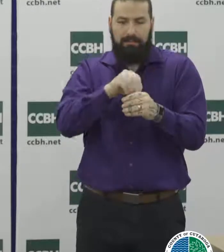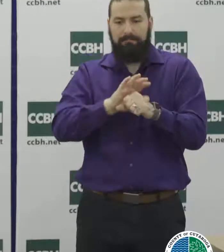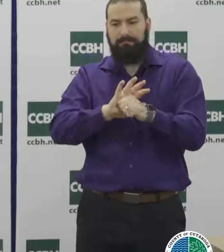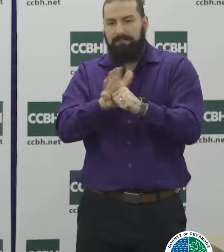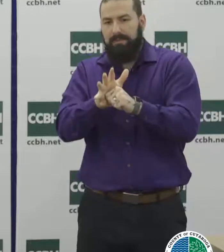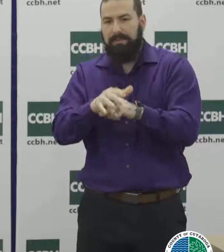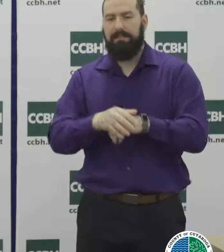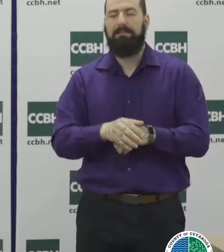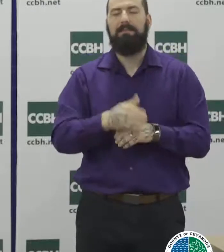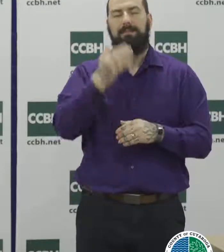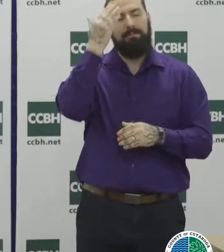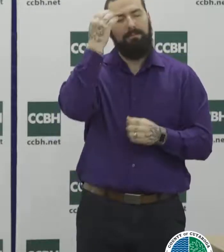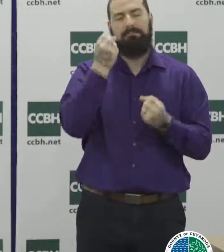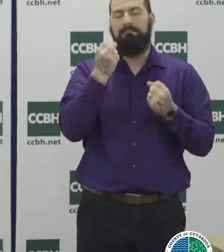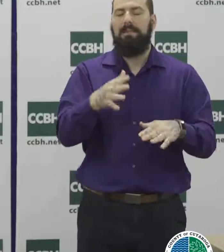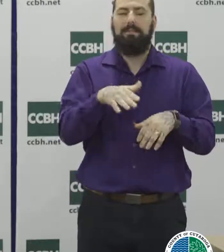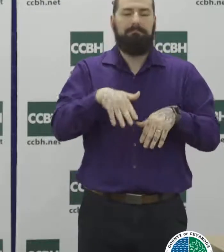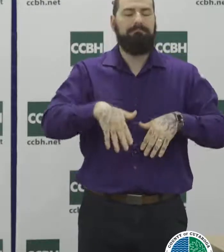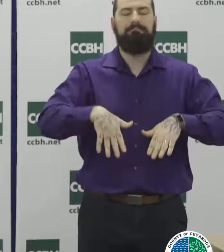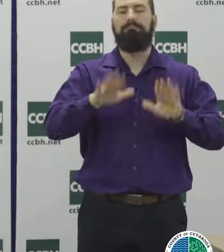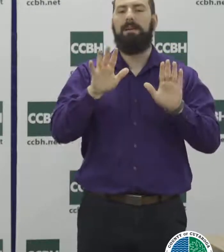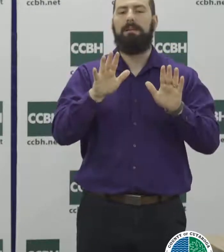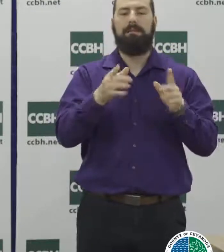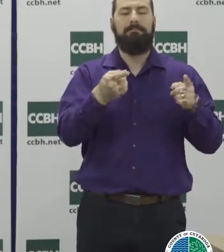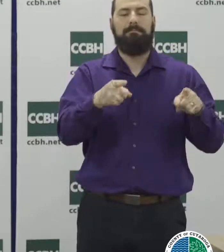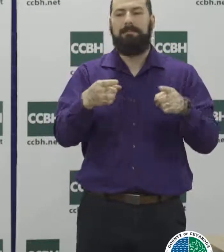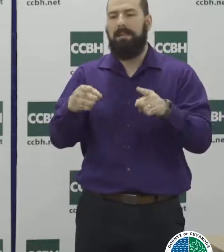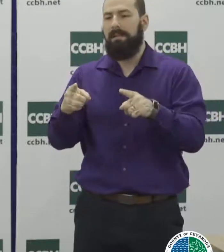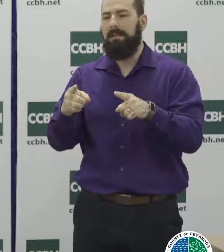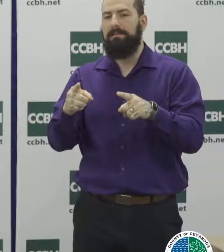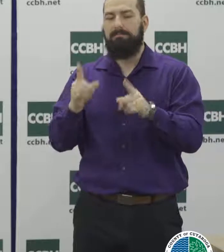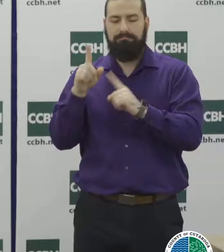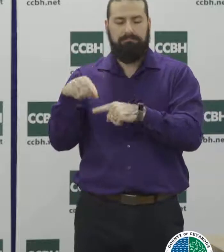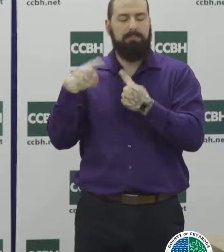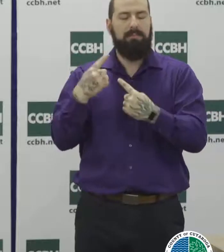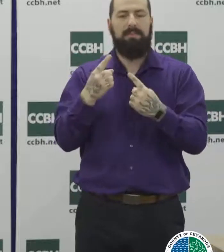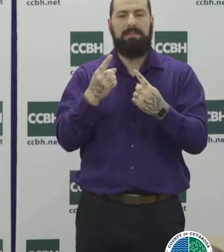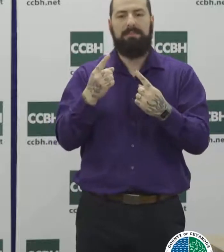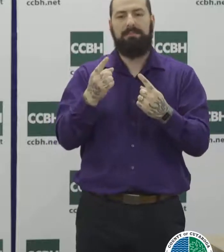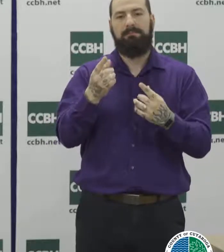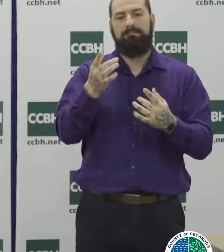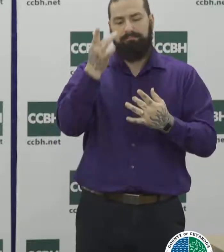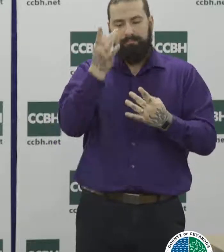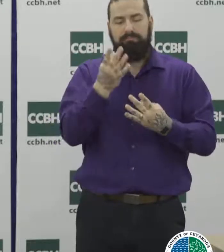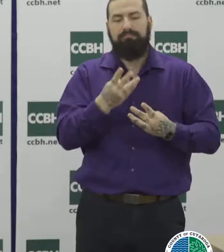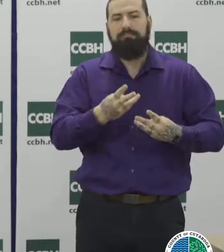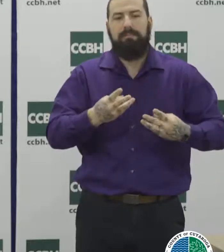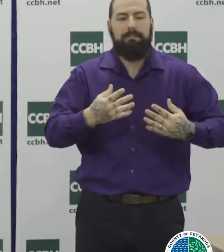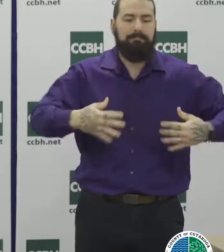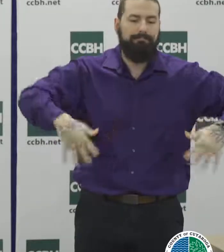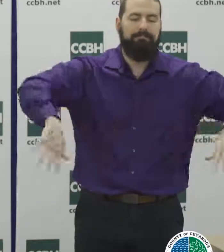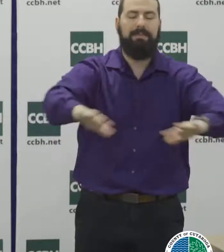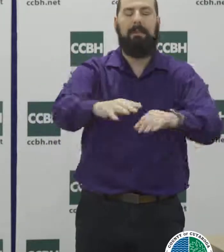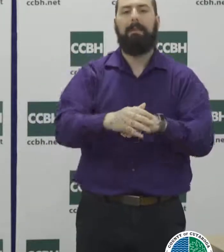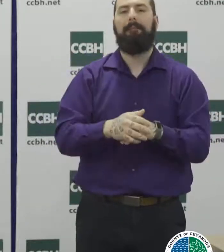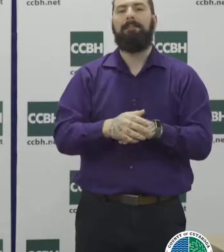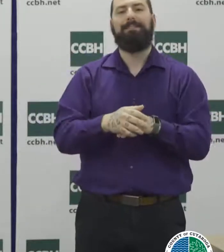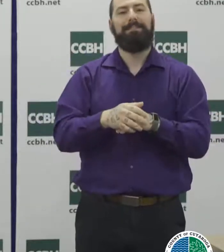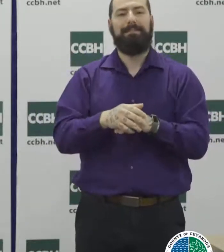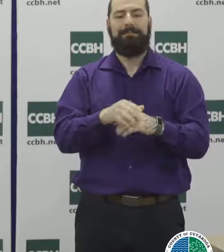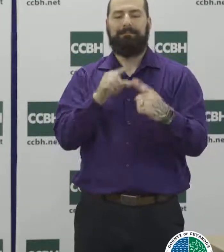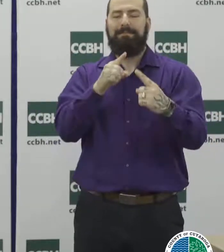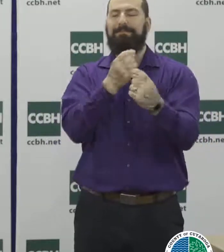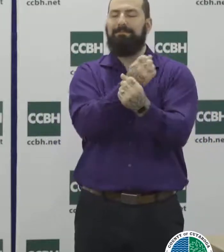during the pandemic as families have been separated from their loved ones in order to keep them safe. We all